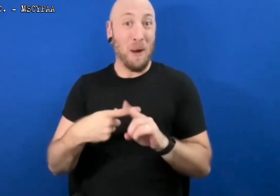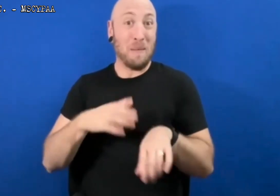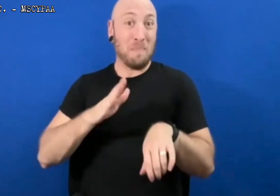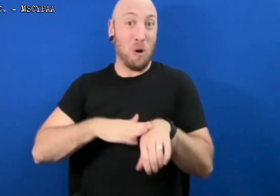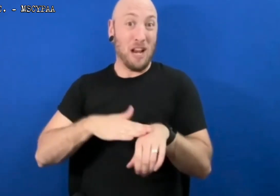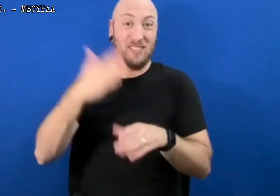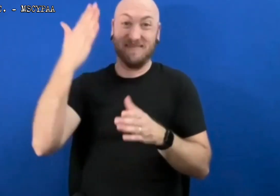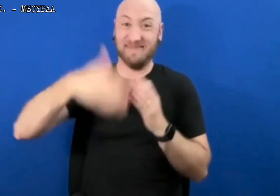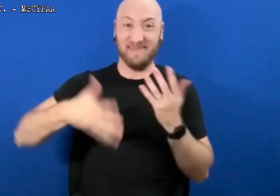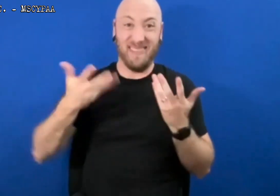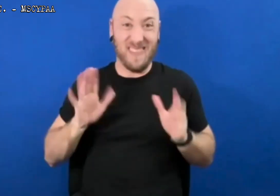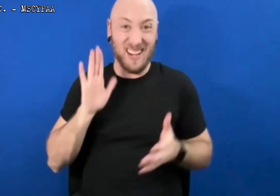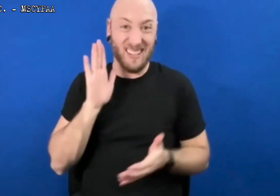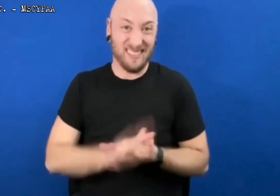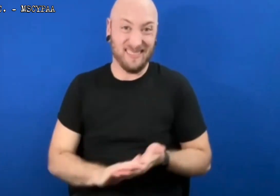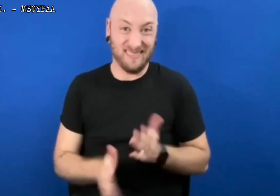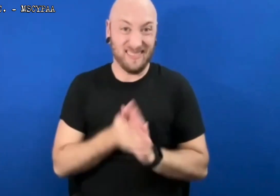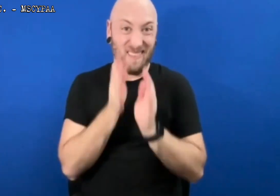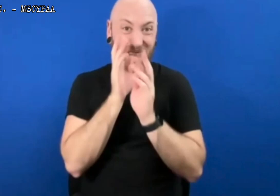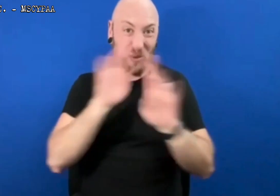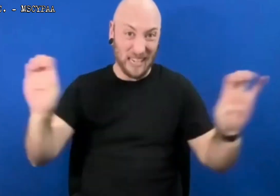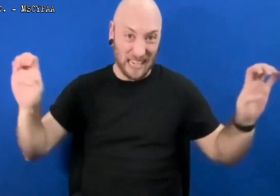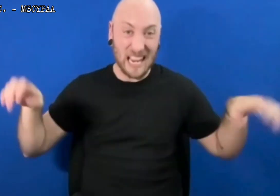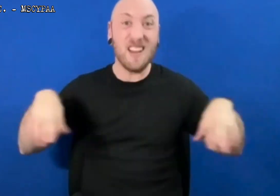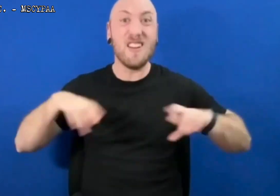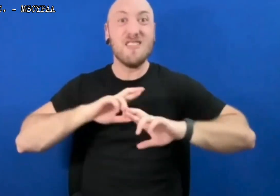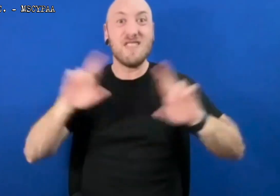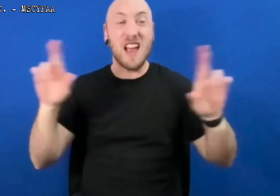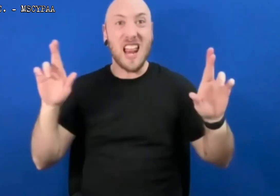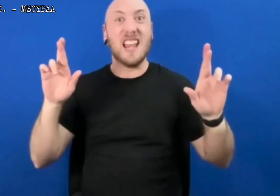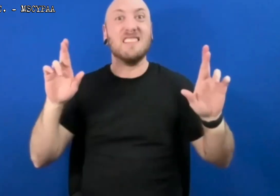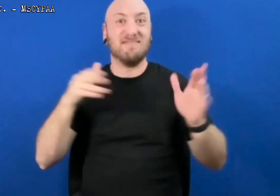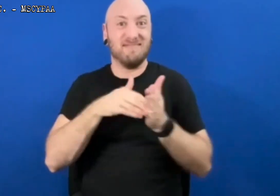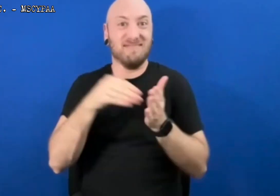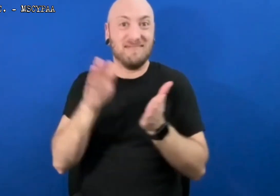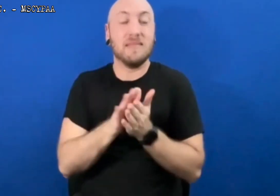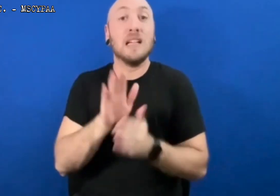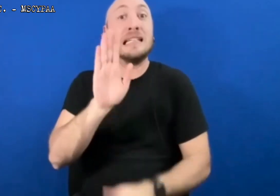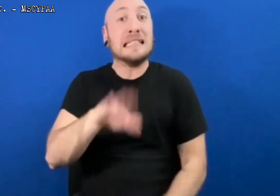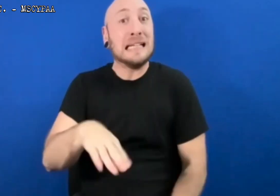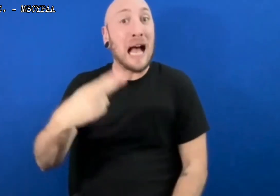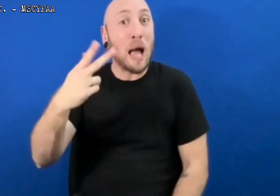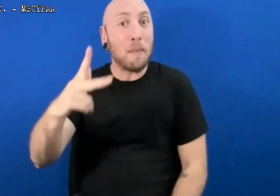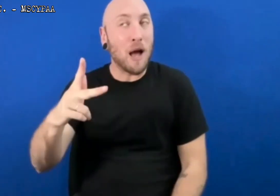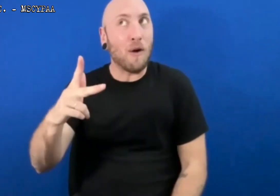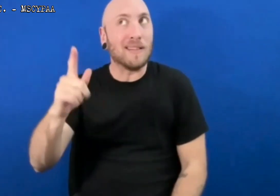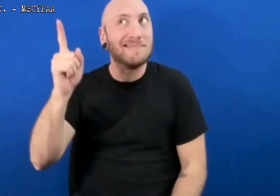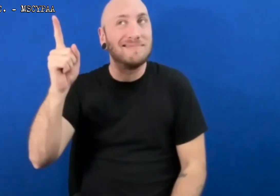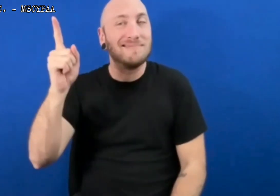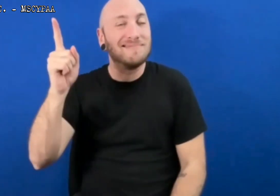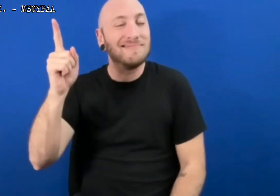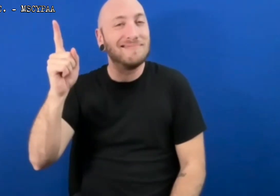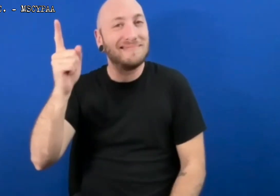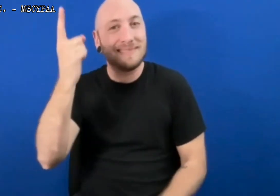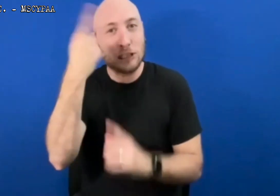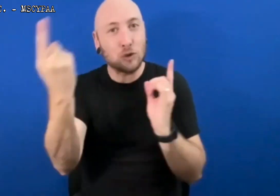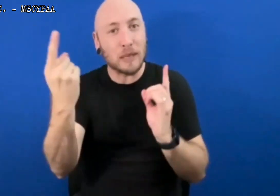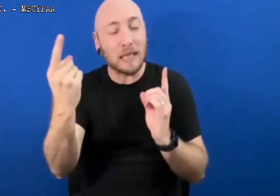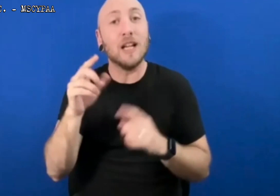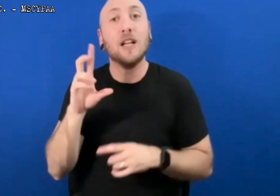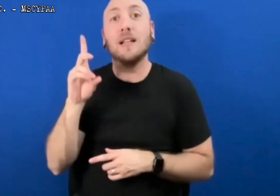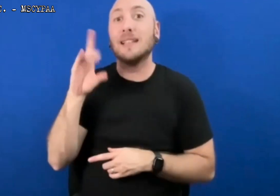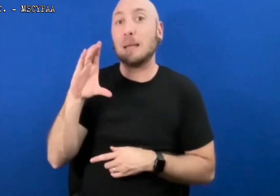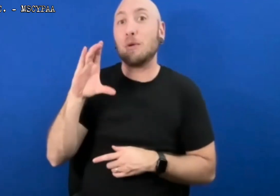like I had this plan in my head. And the thing is, my higher power had other plans for me. On December 7th